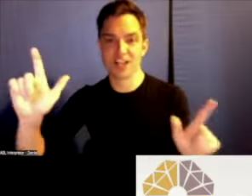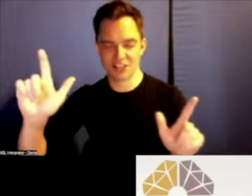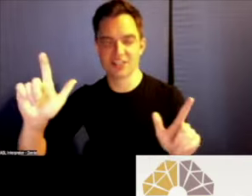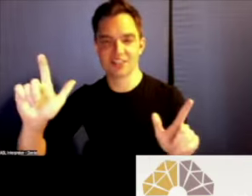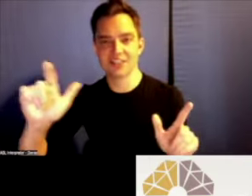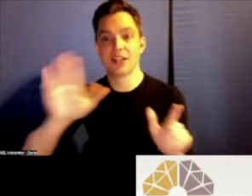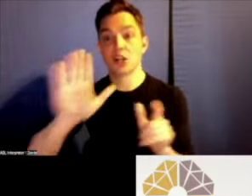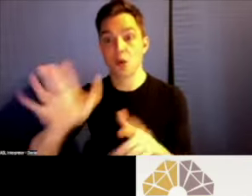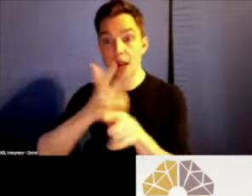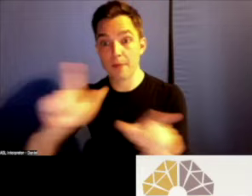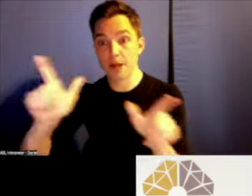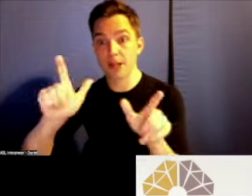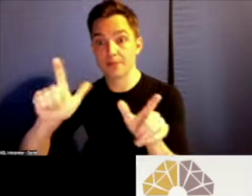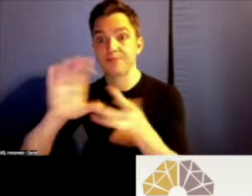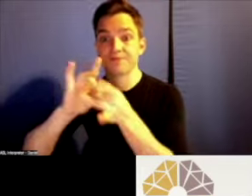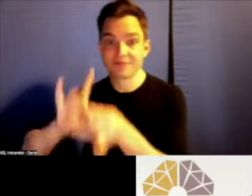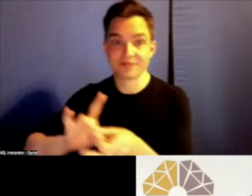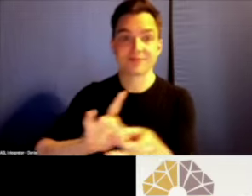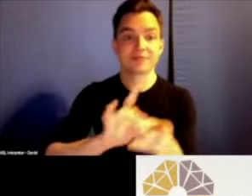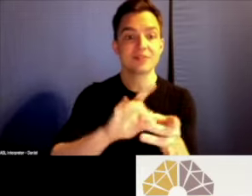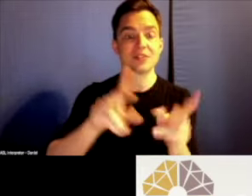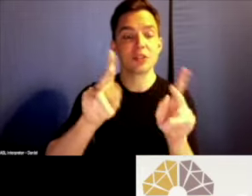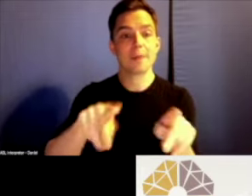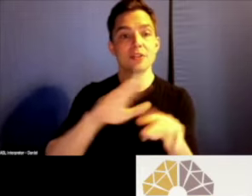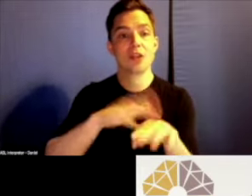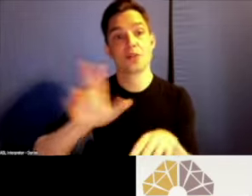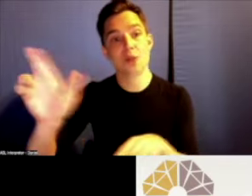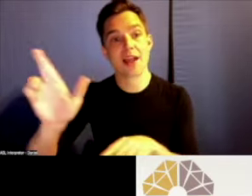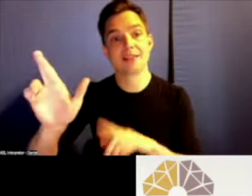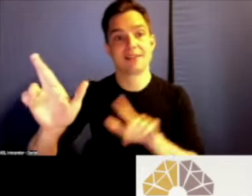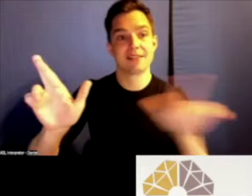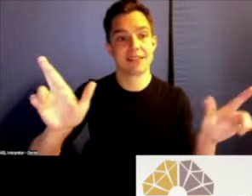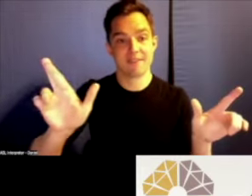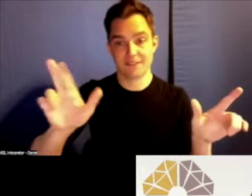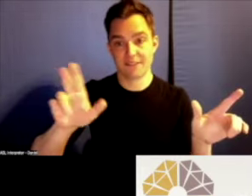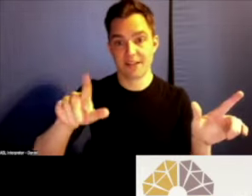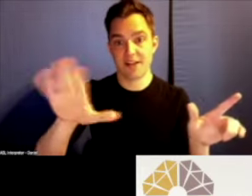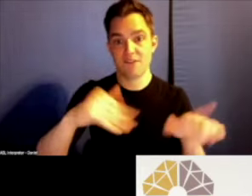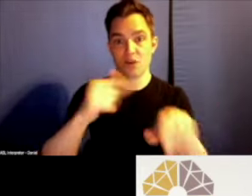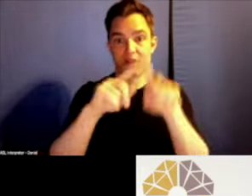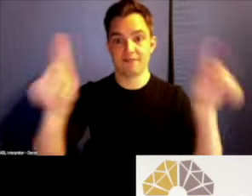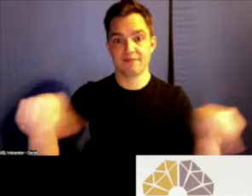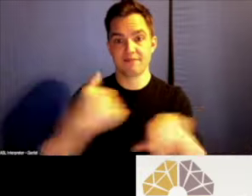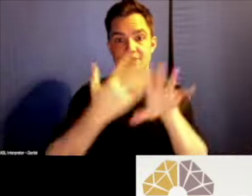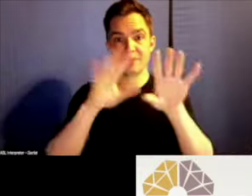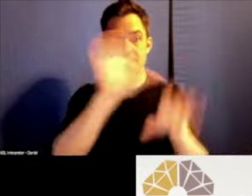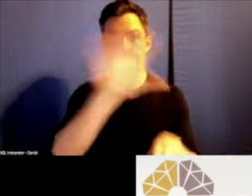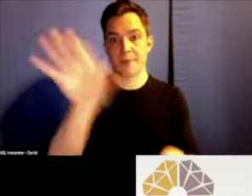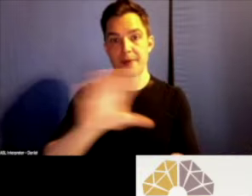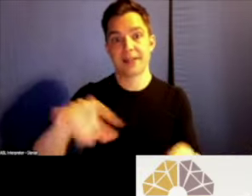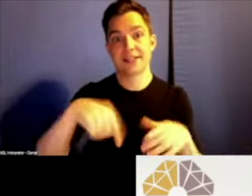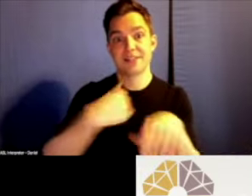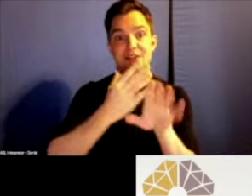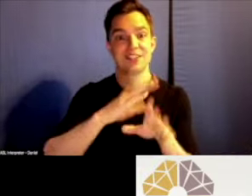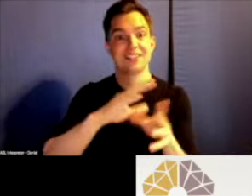and your liberation is connected to the person on the right and left of your virtual screen. And in this virtual world, that